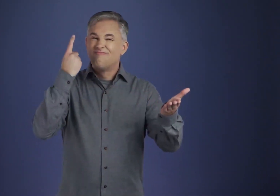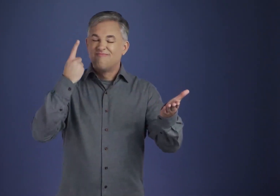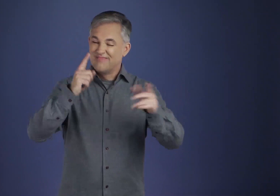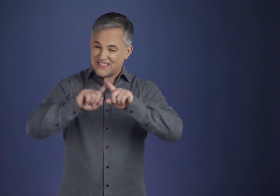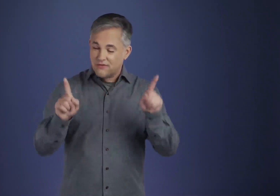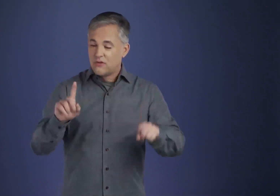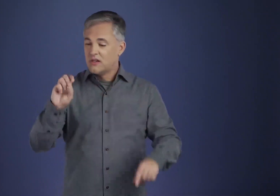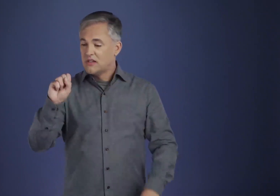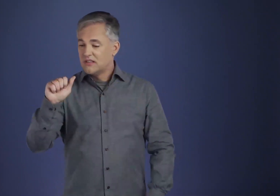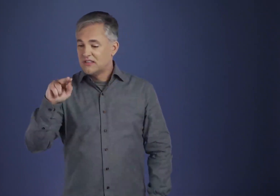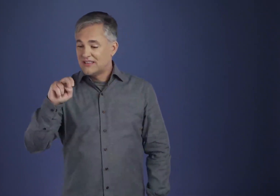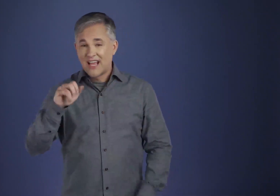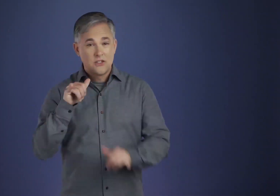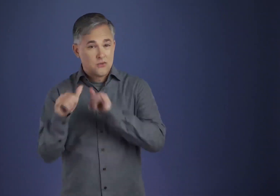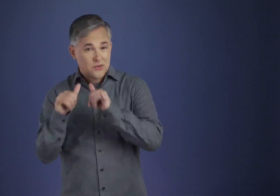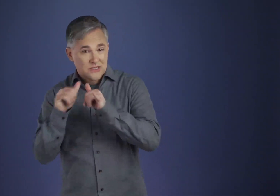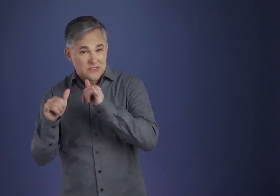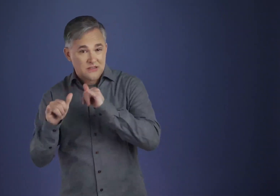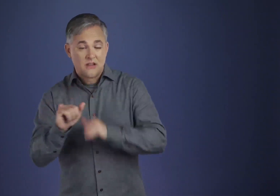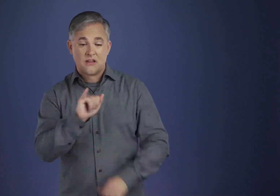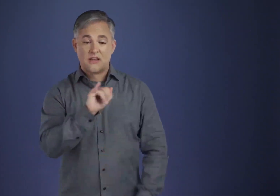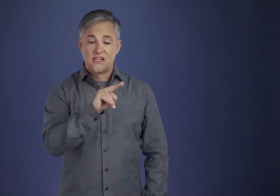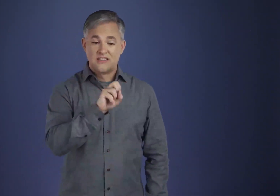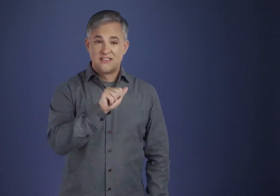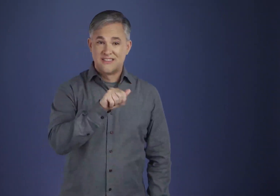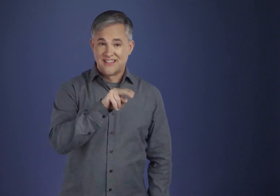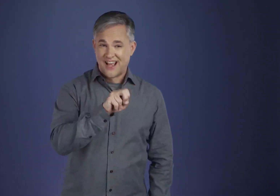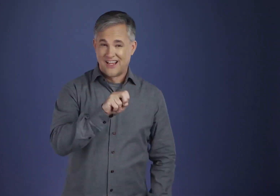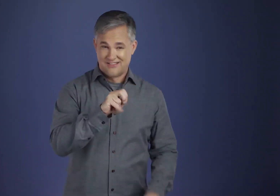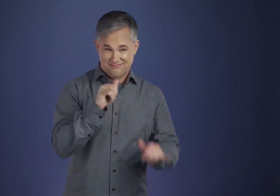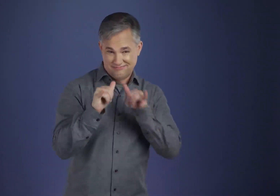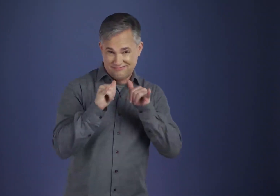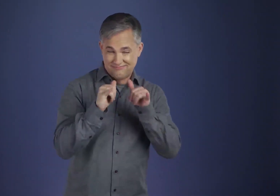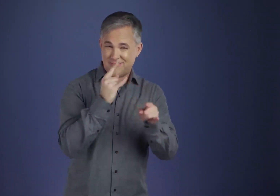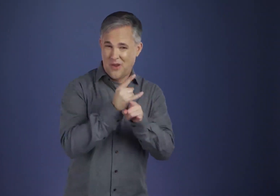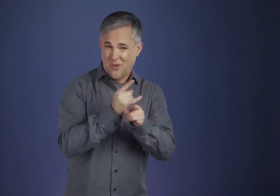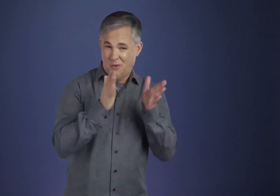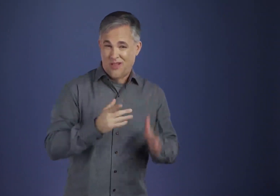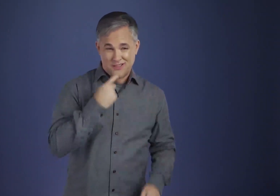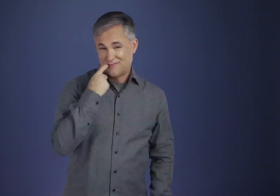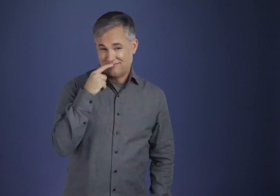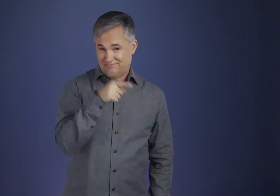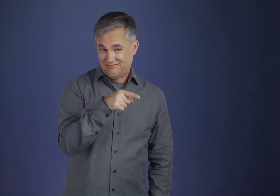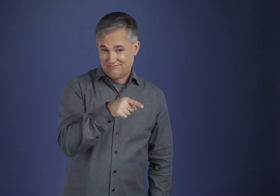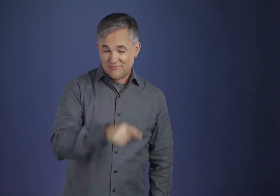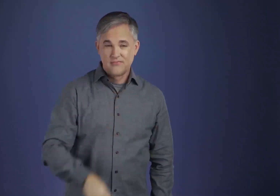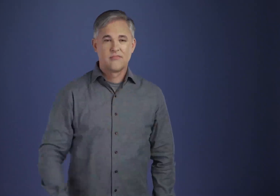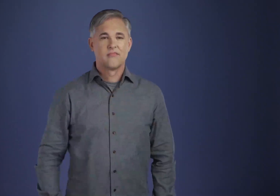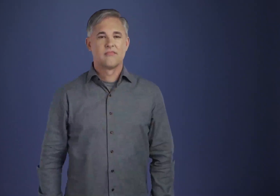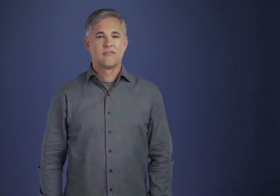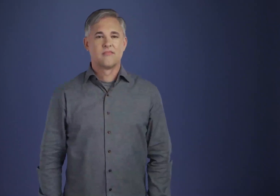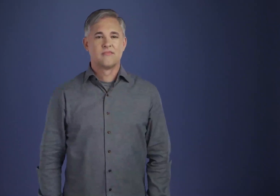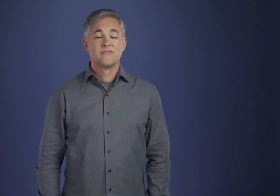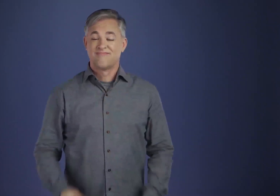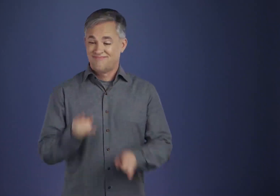They are abetted in this blindness by a world which does not understand the difference between sane drinking and